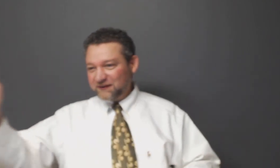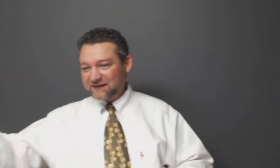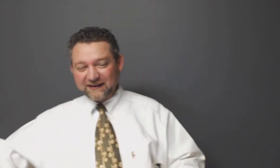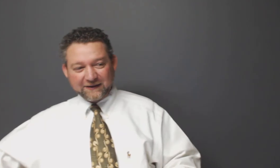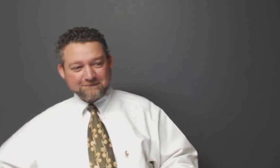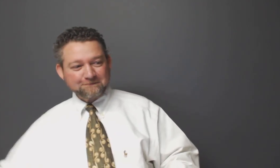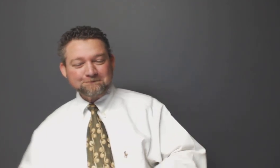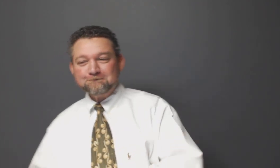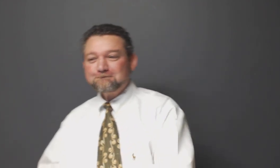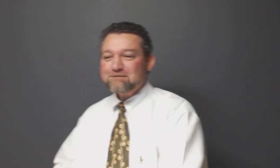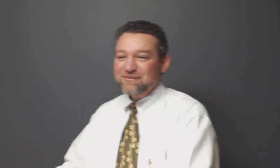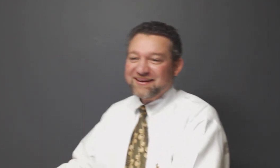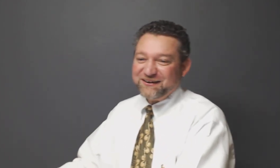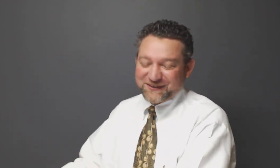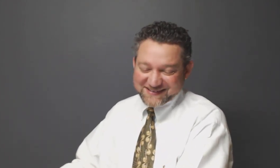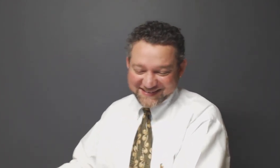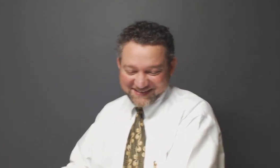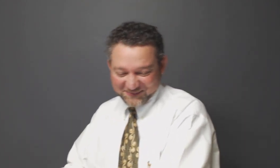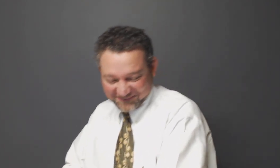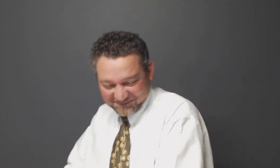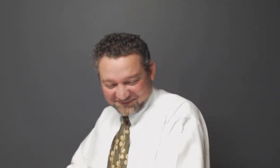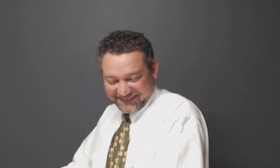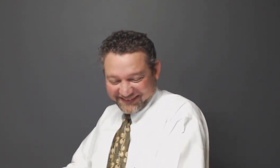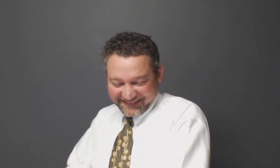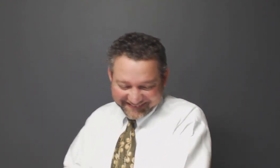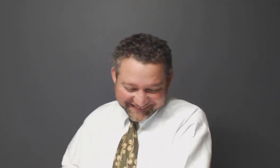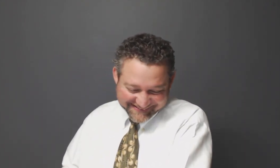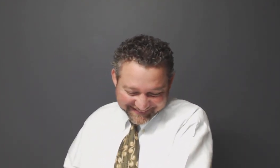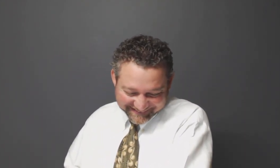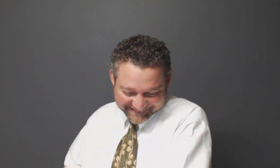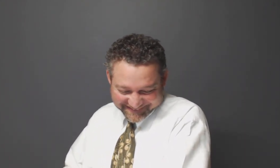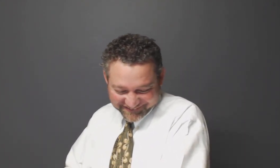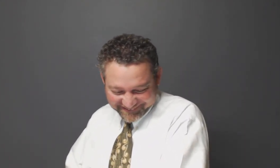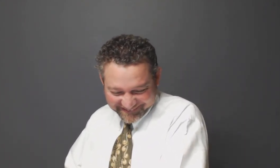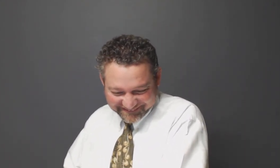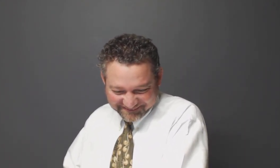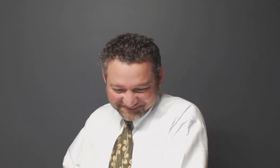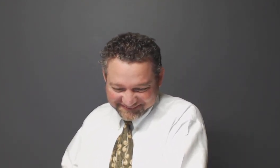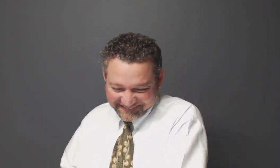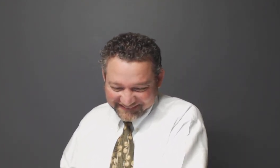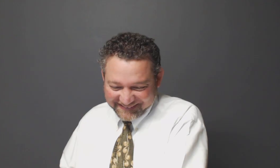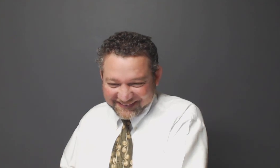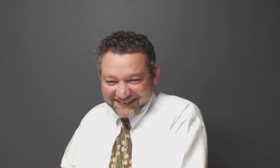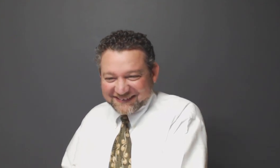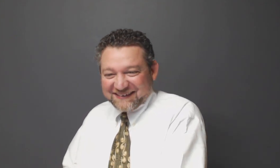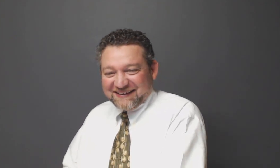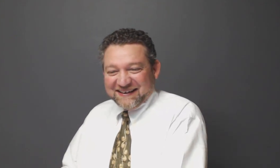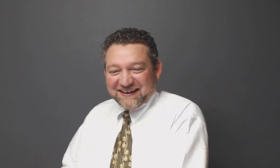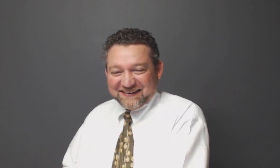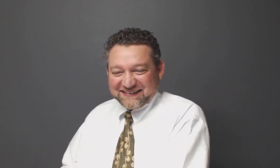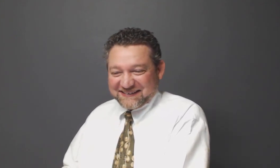like that. And you're going to see something. It's good stuff. All right, that's